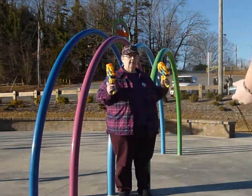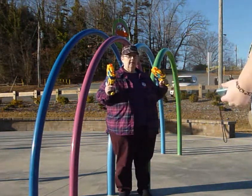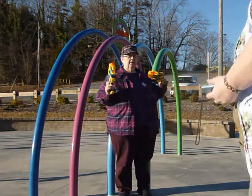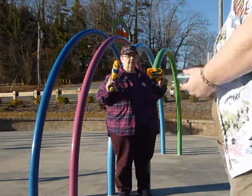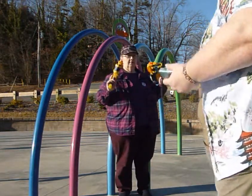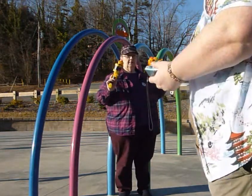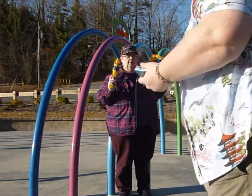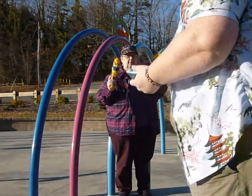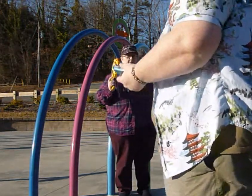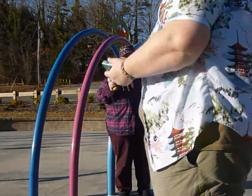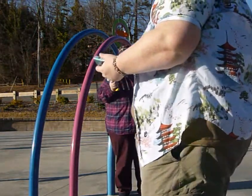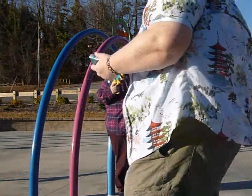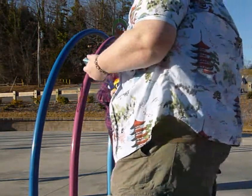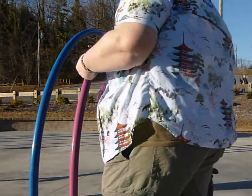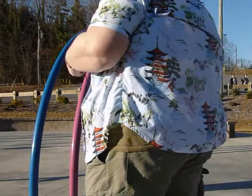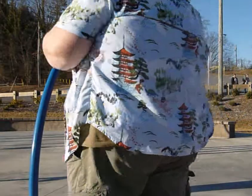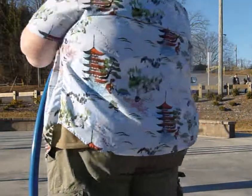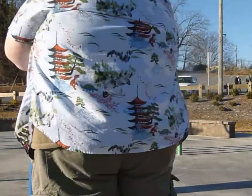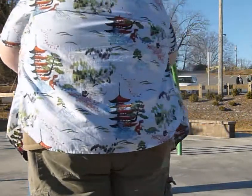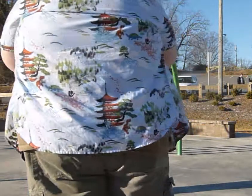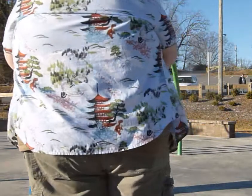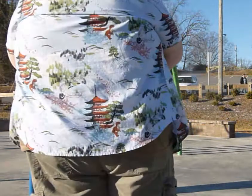Can you stay at the arches? I like the